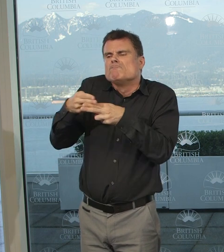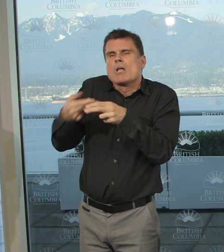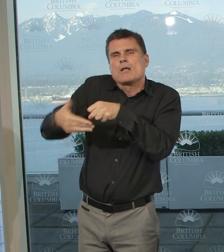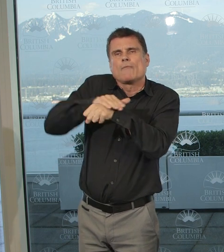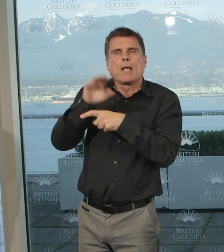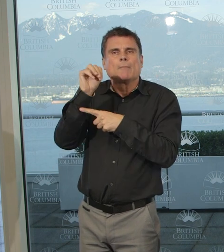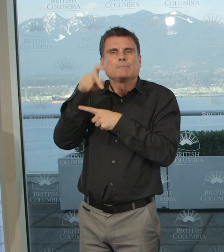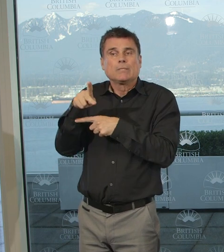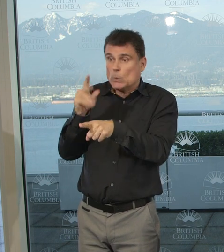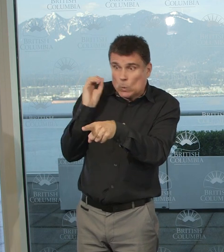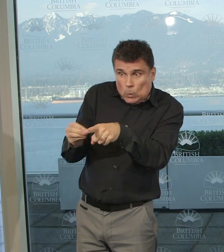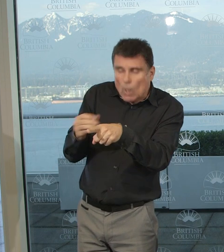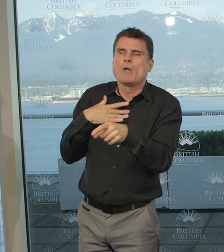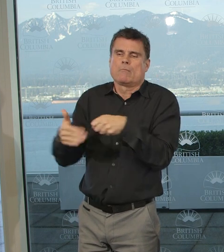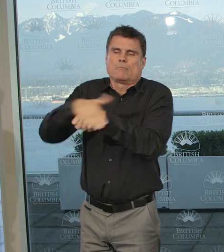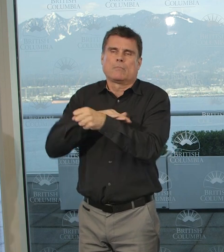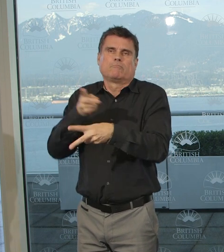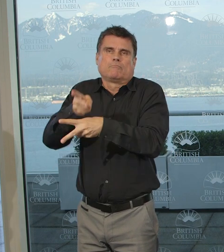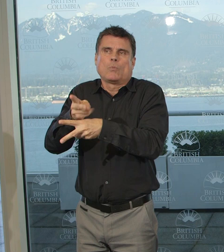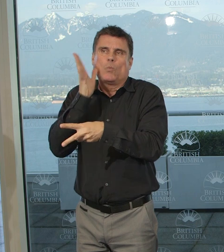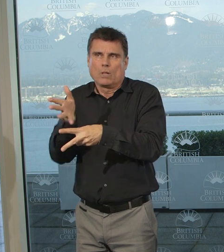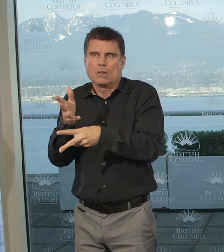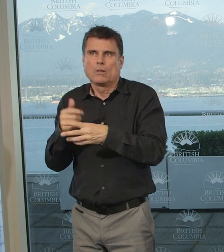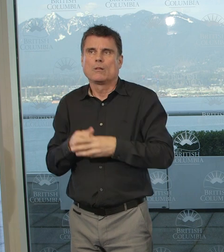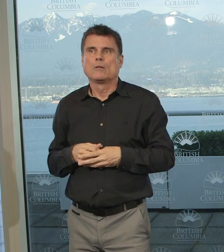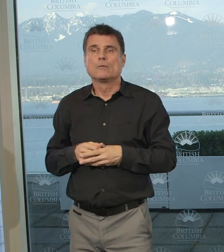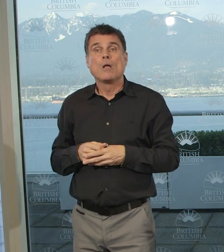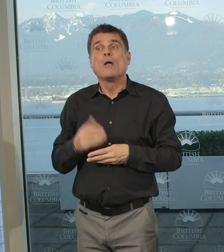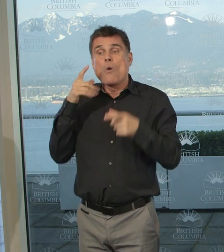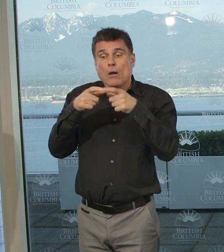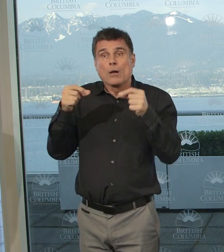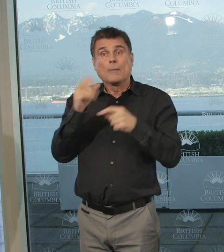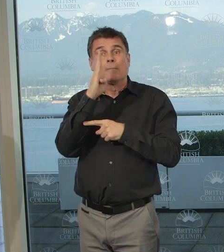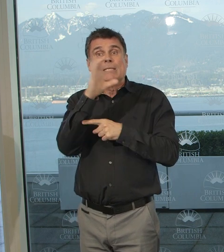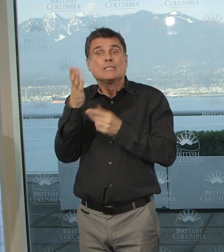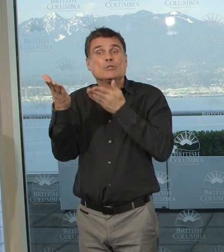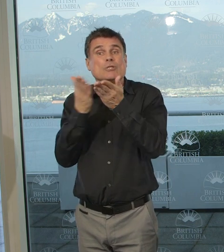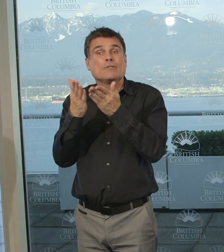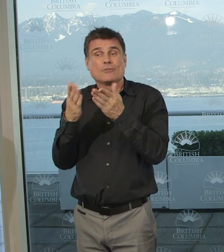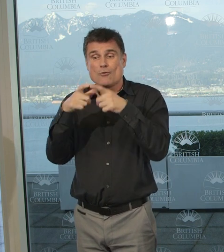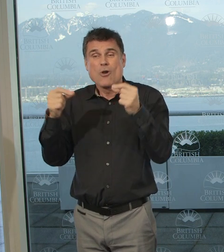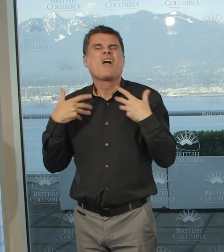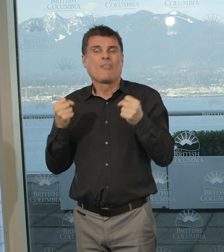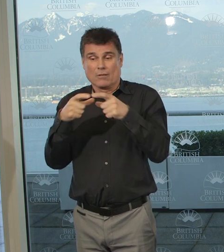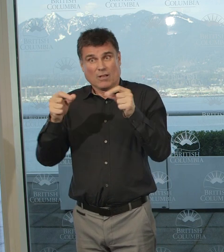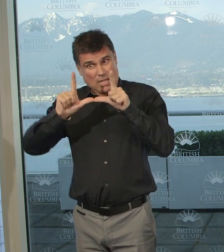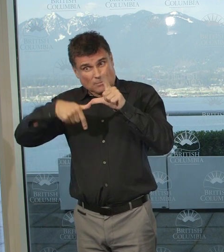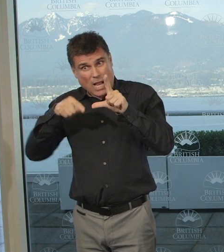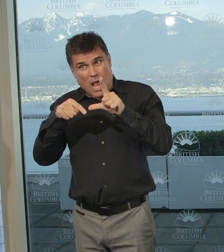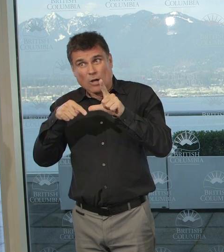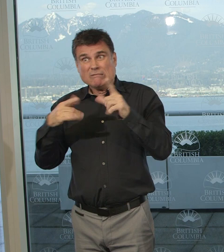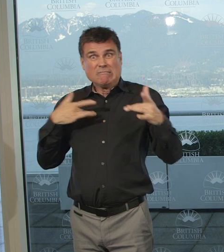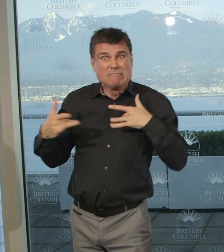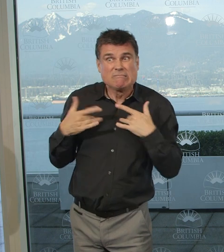We also must address those who have expired BC services card. Beneficiaries who are either unwilling or unable to attend an ICBC office can contact Health